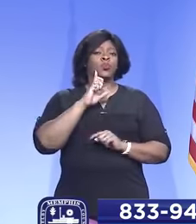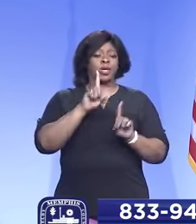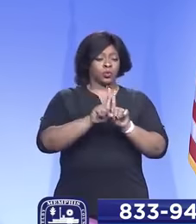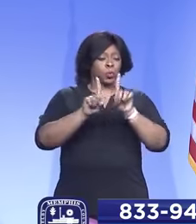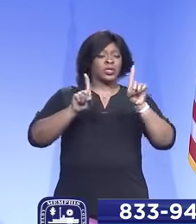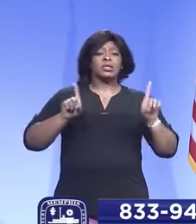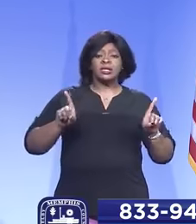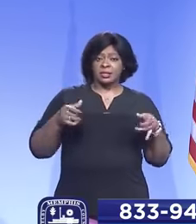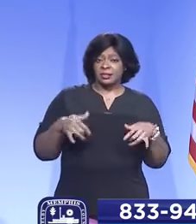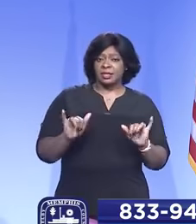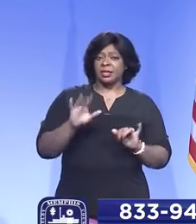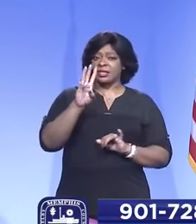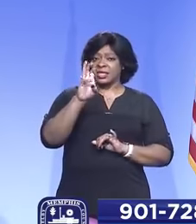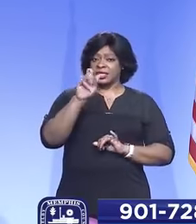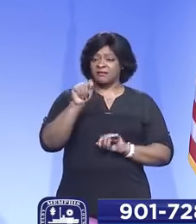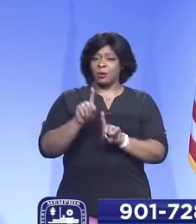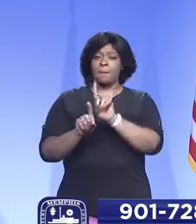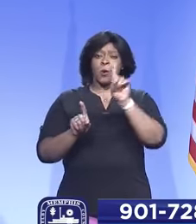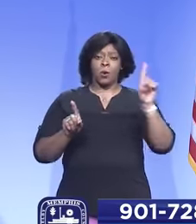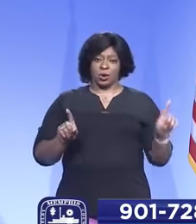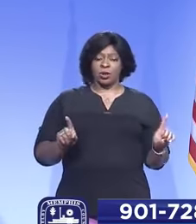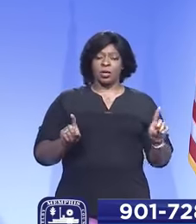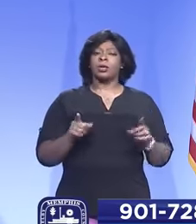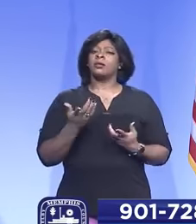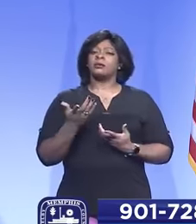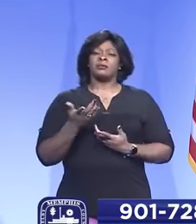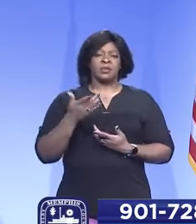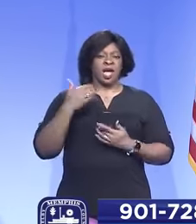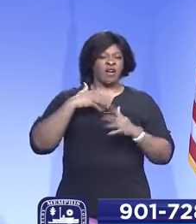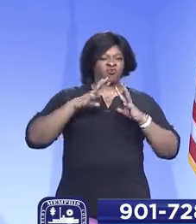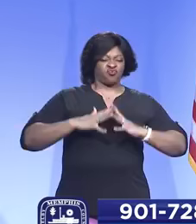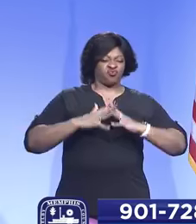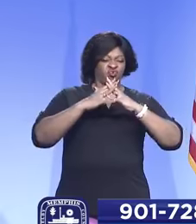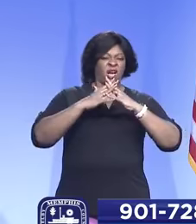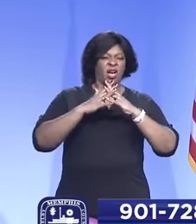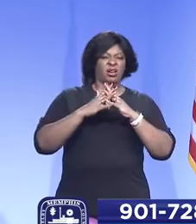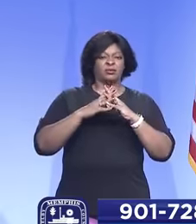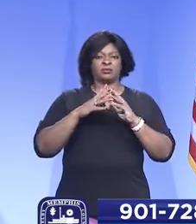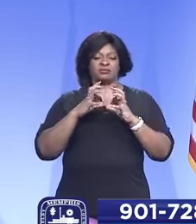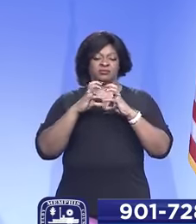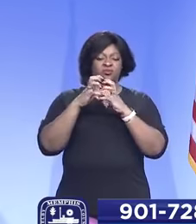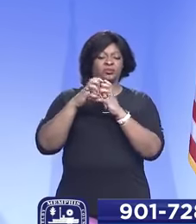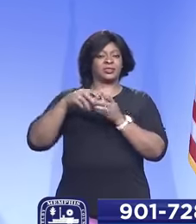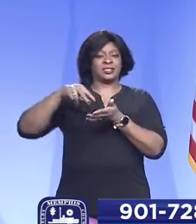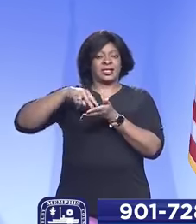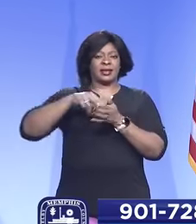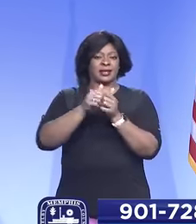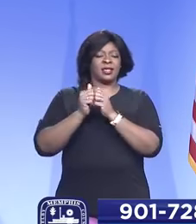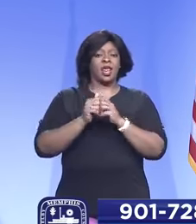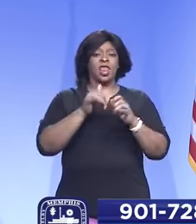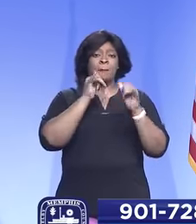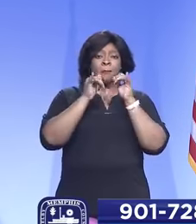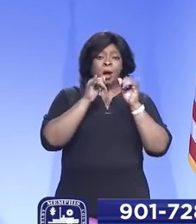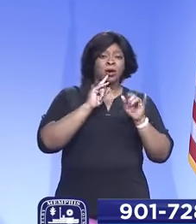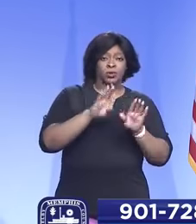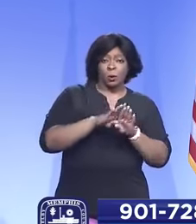socially distanced 6 feet or more apart, whether there's crowding, standing, and gathering, whether the bar is